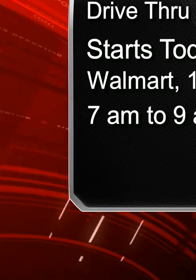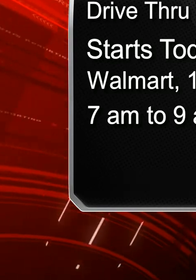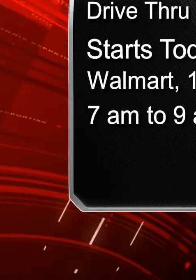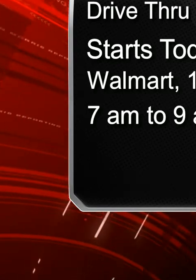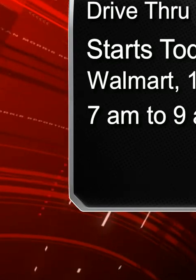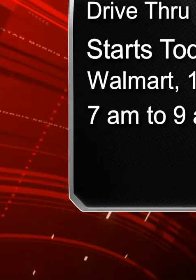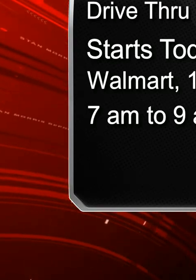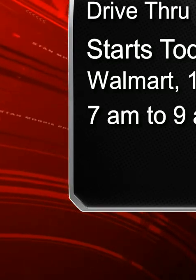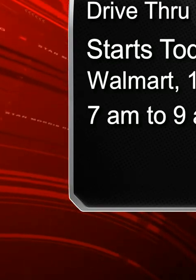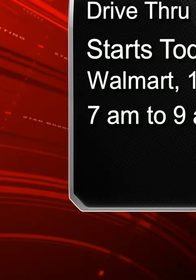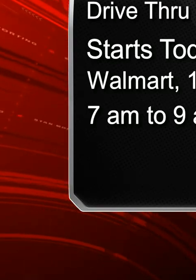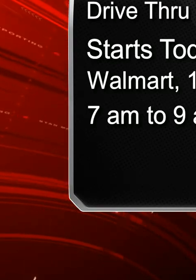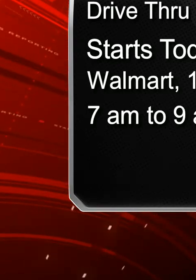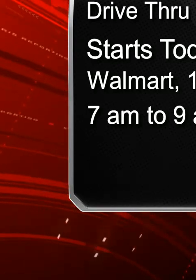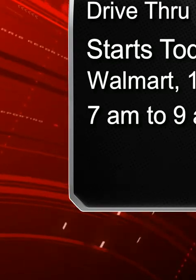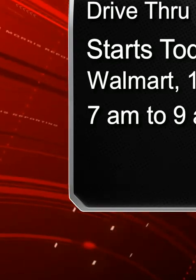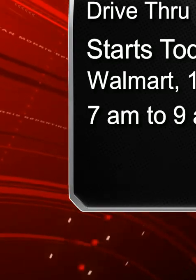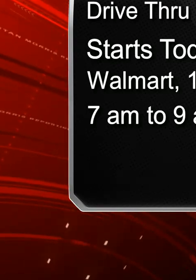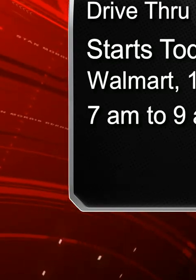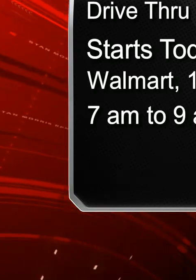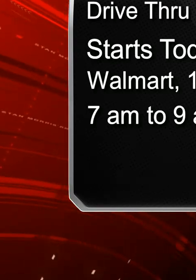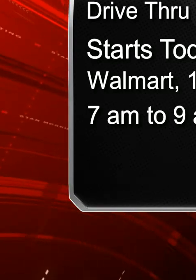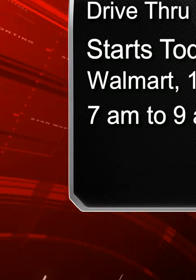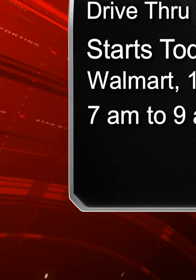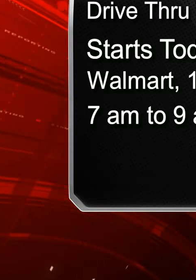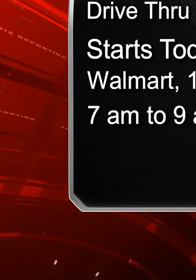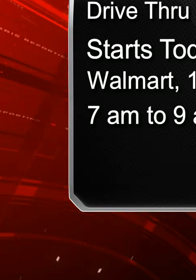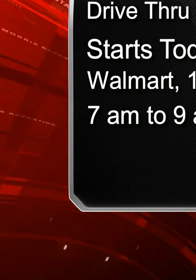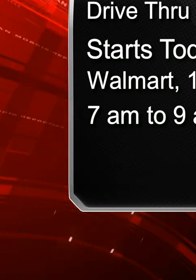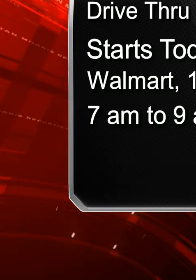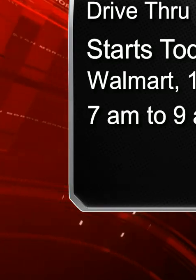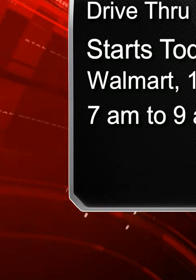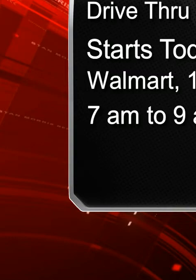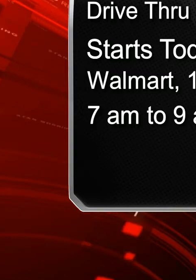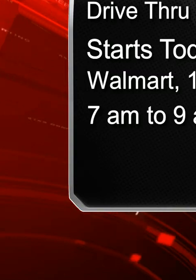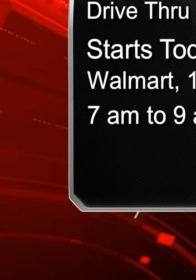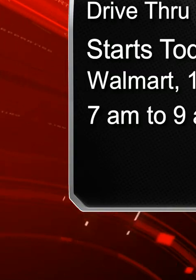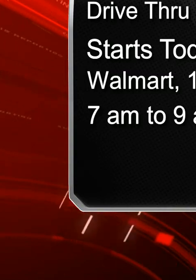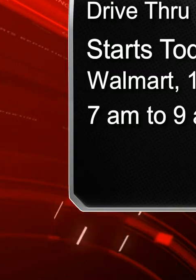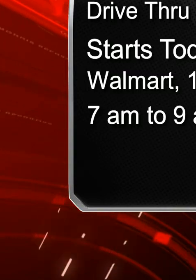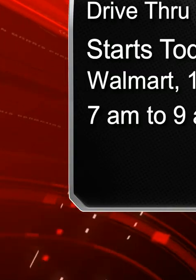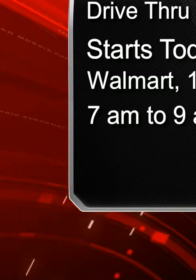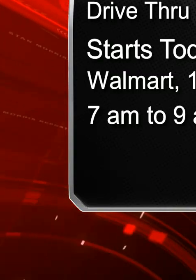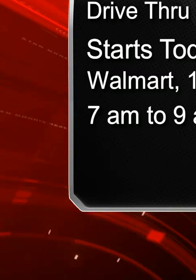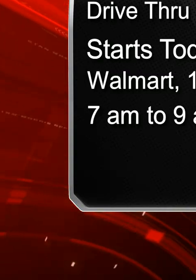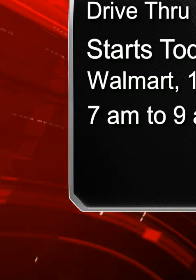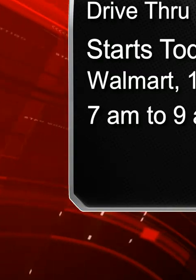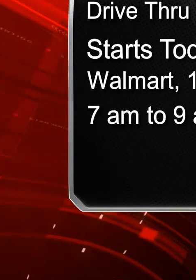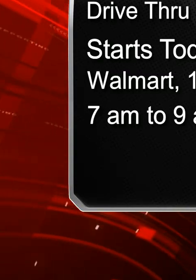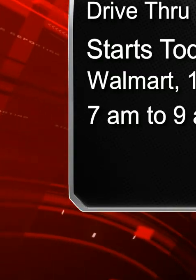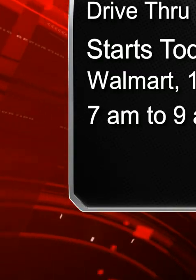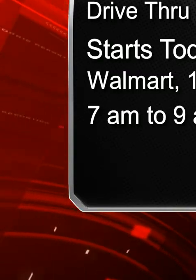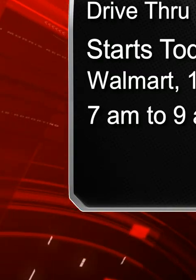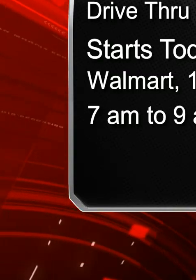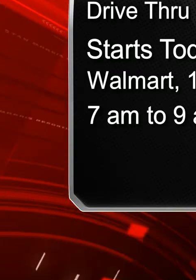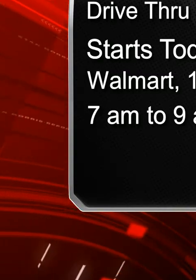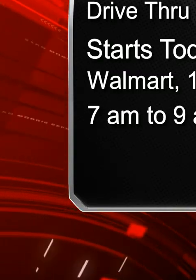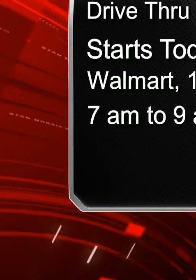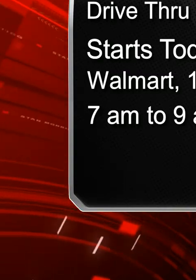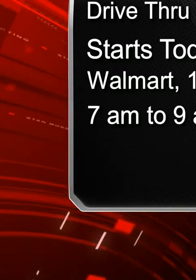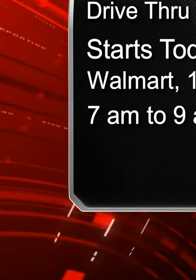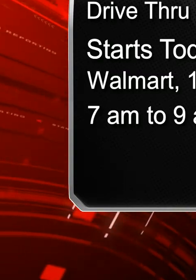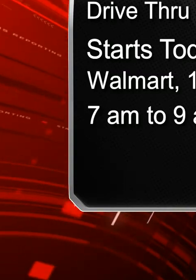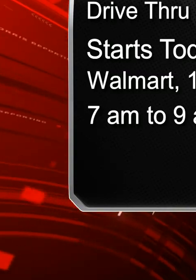doineedacovid19test.com to go through that. Bono Family Medical Clinic and Walnut Ridge Family Medical Clinic also doing those tests, so give them a call if you'd like to make an